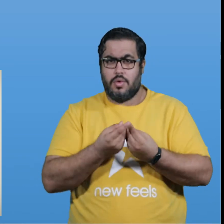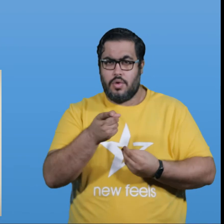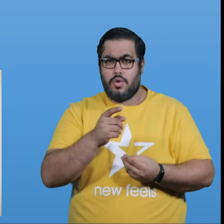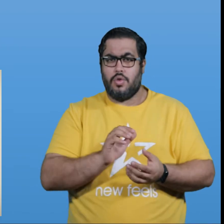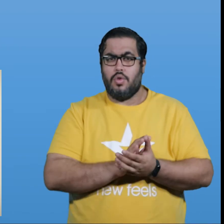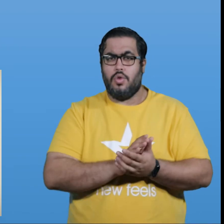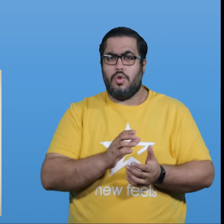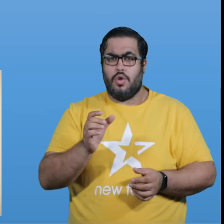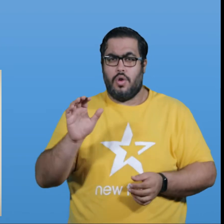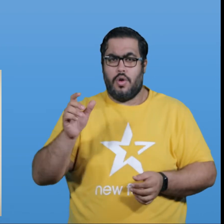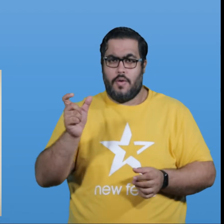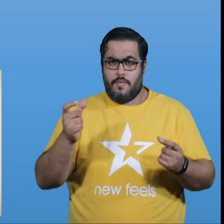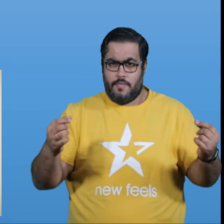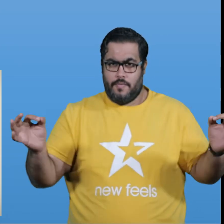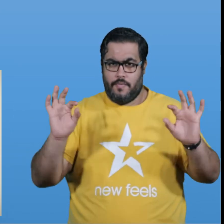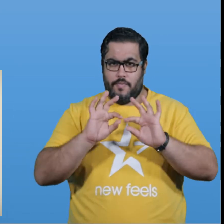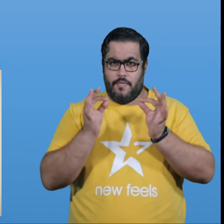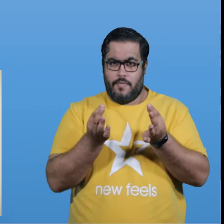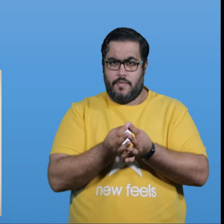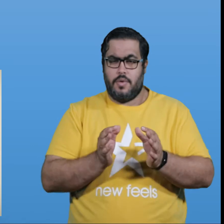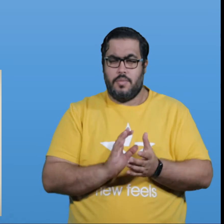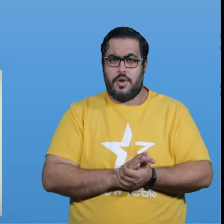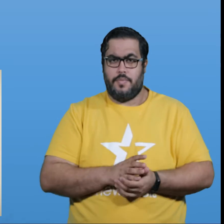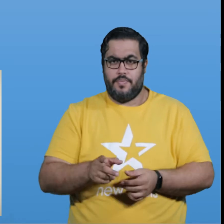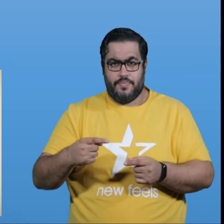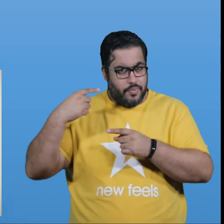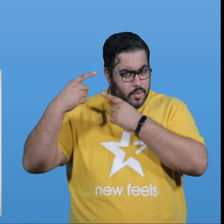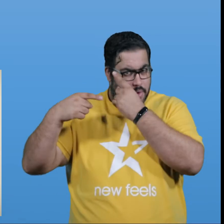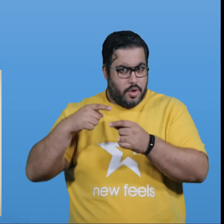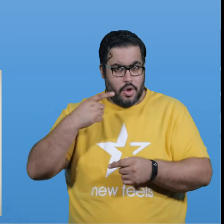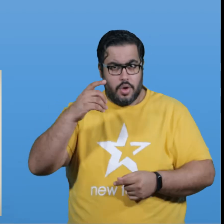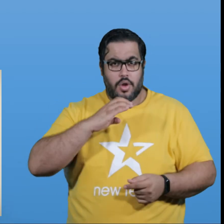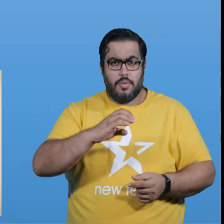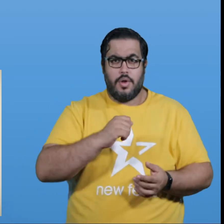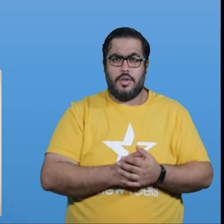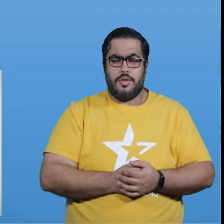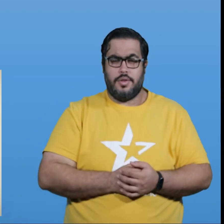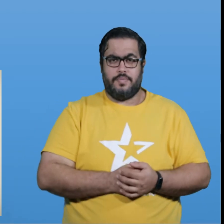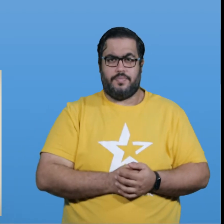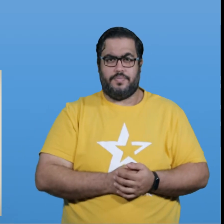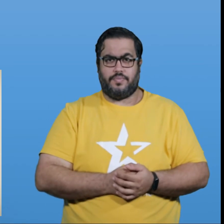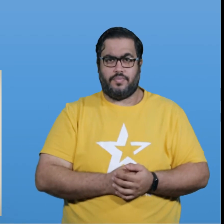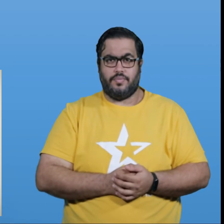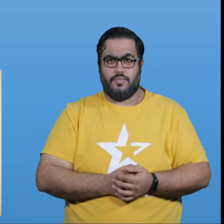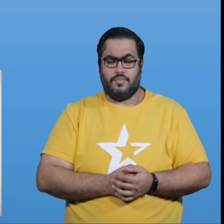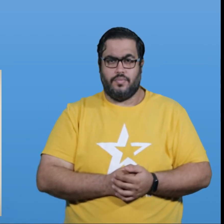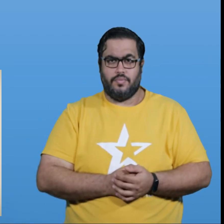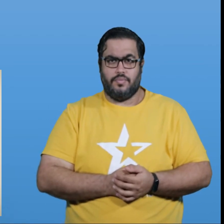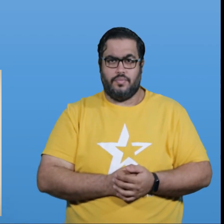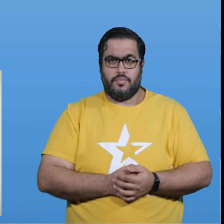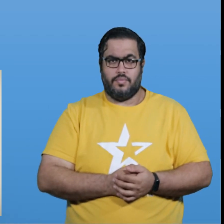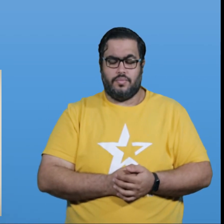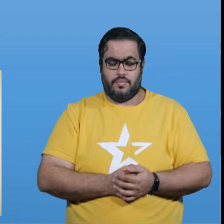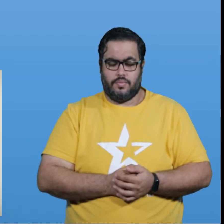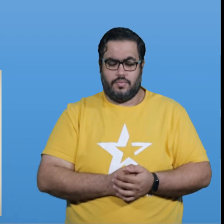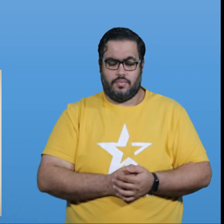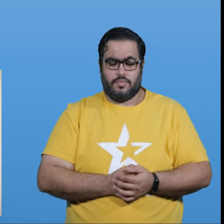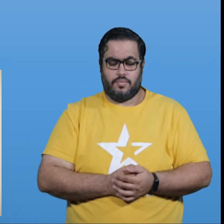It's important because it helps people all over the world to understand each other. Now, the best way to achieve a culture of tolerance